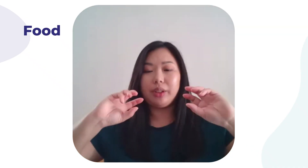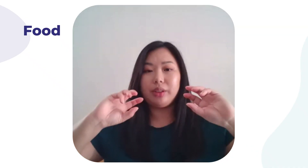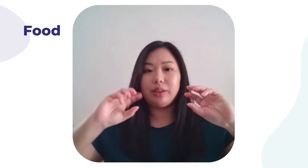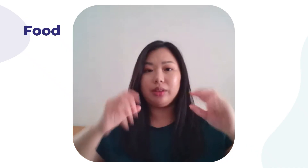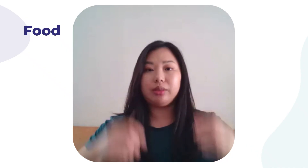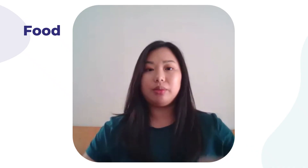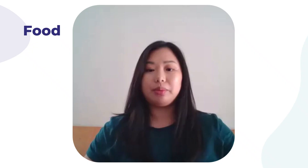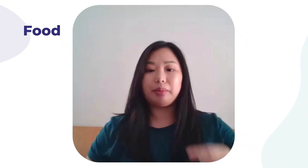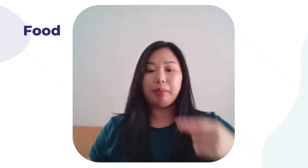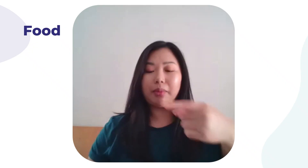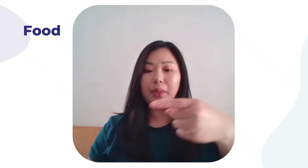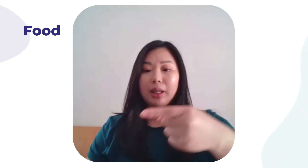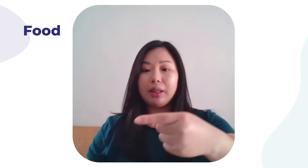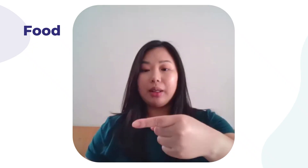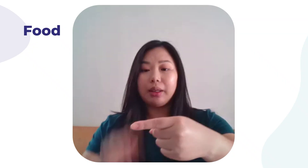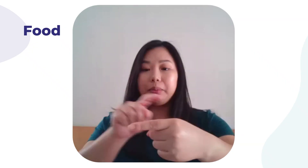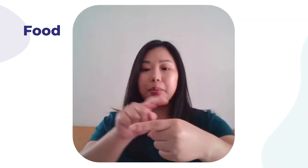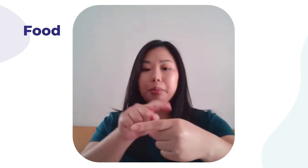Corn.